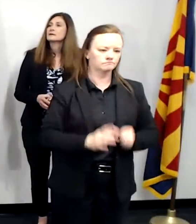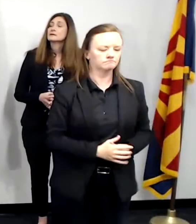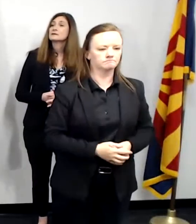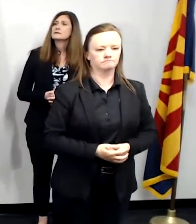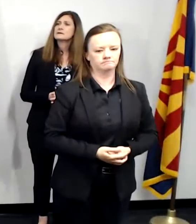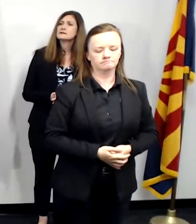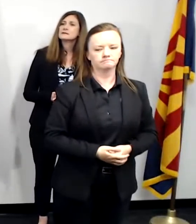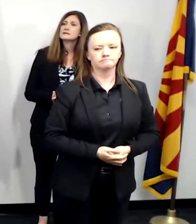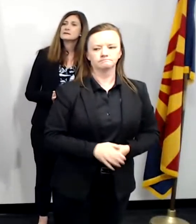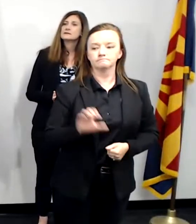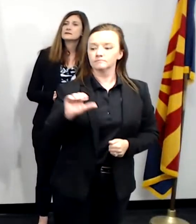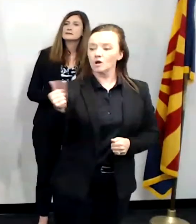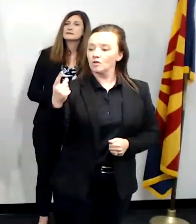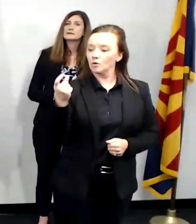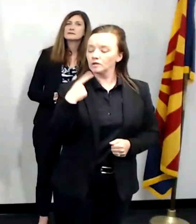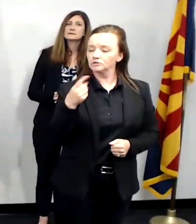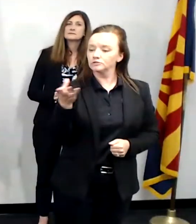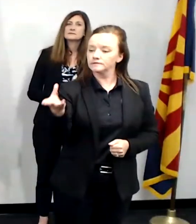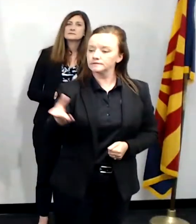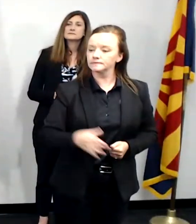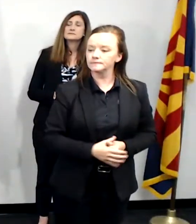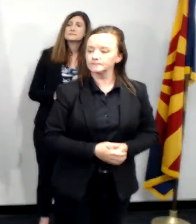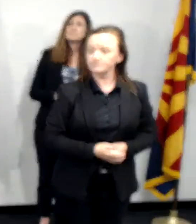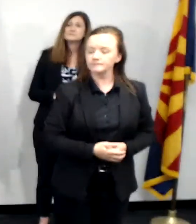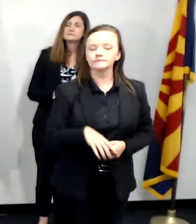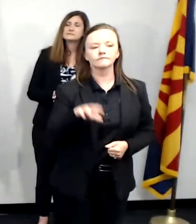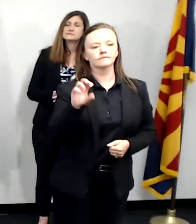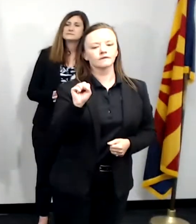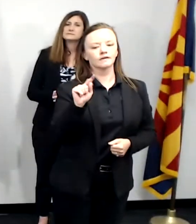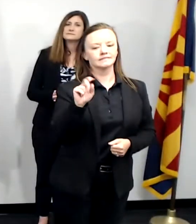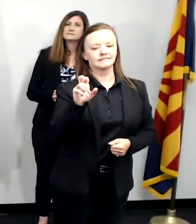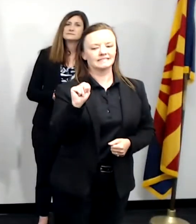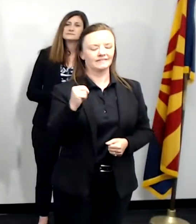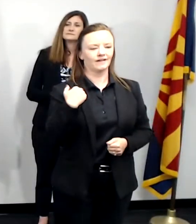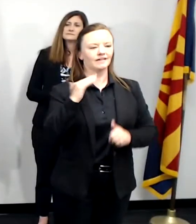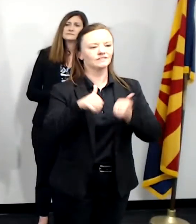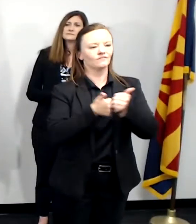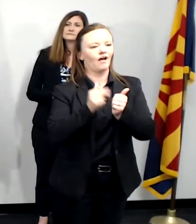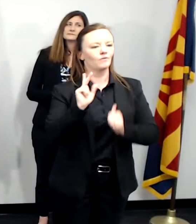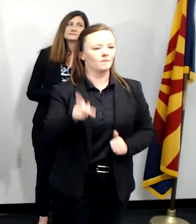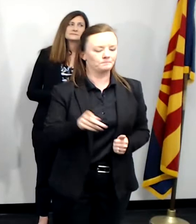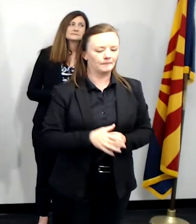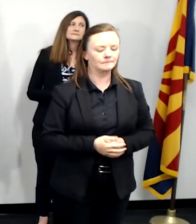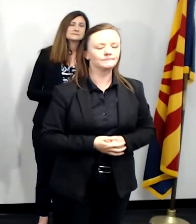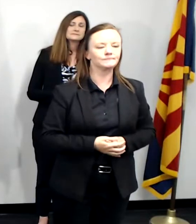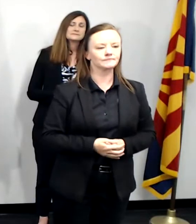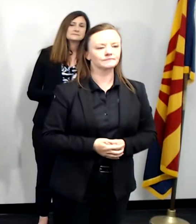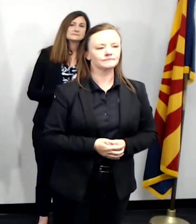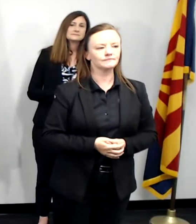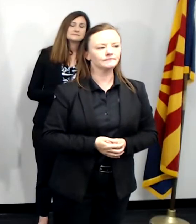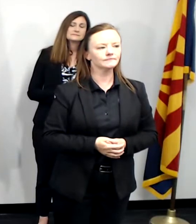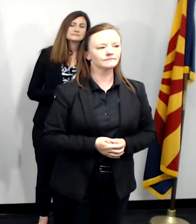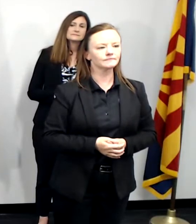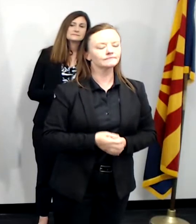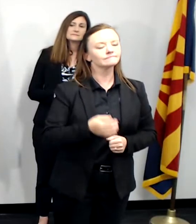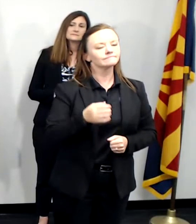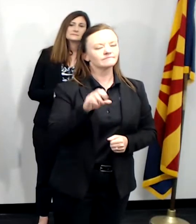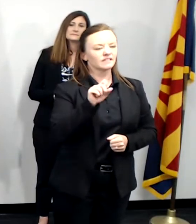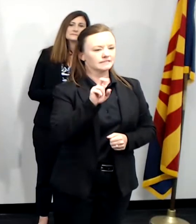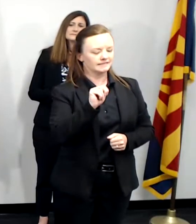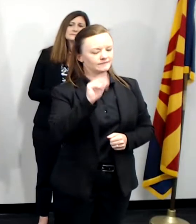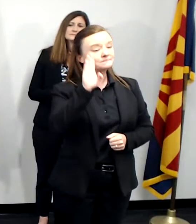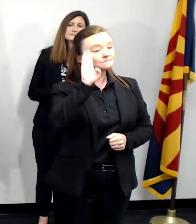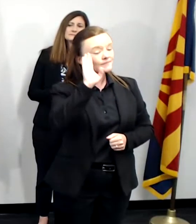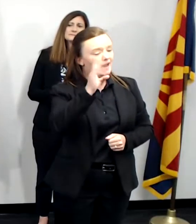Okay, Chad, do we have another question? Yeah, Stephen has a follow-up question. Stephen, your microphone's live. Hi, I